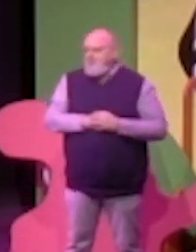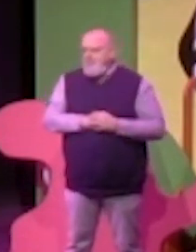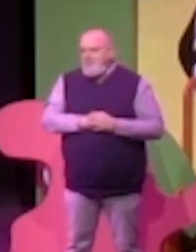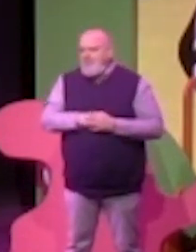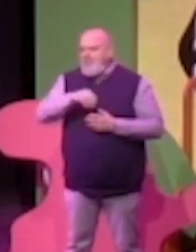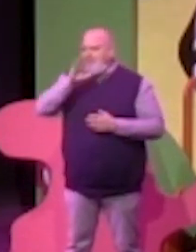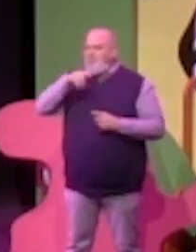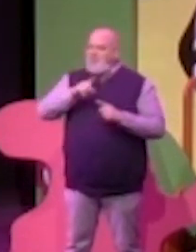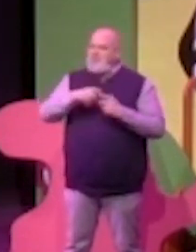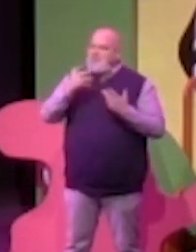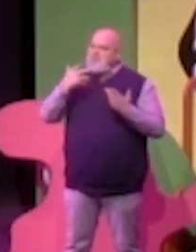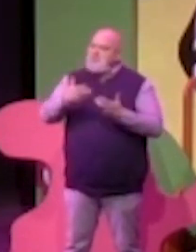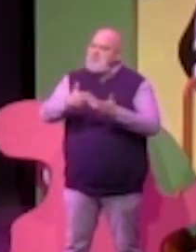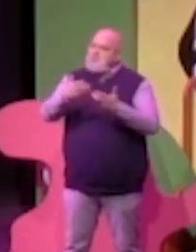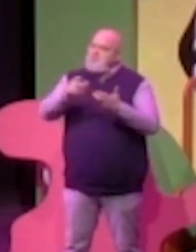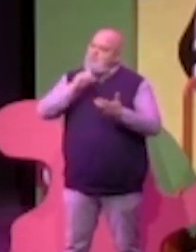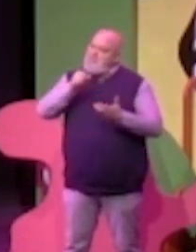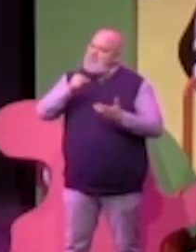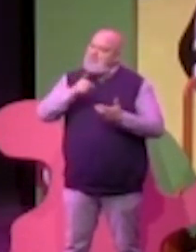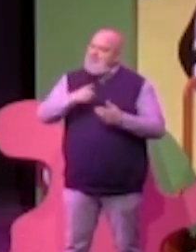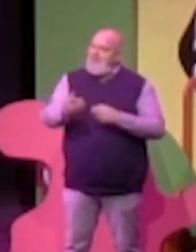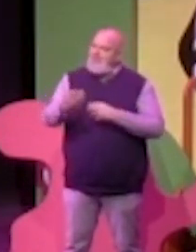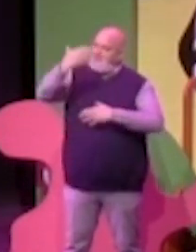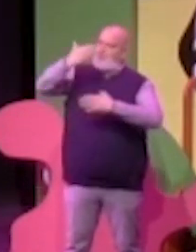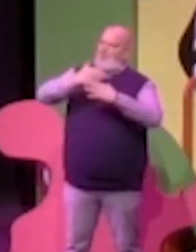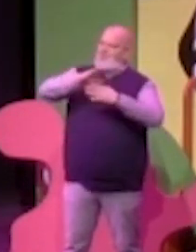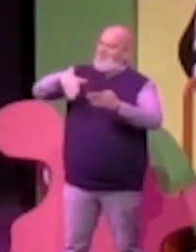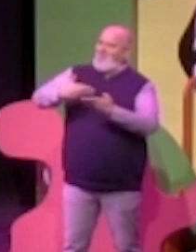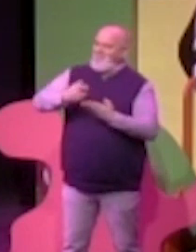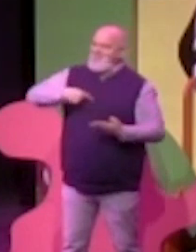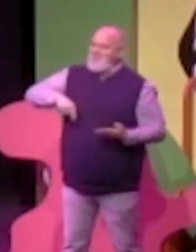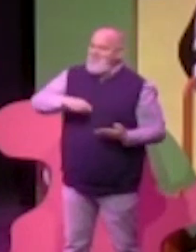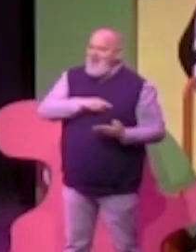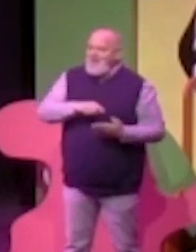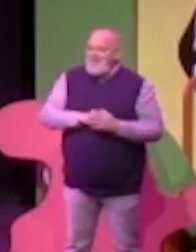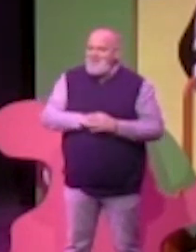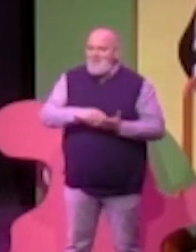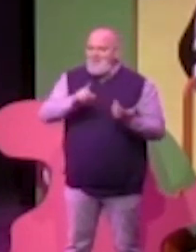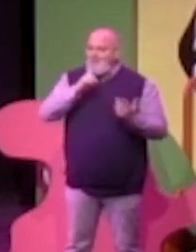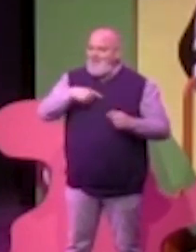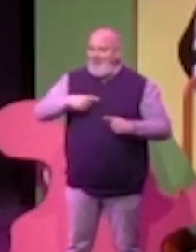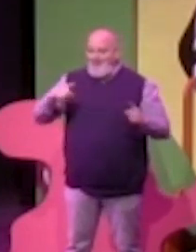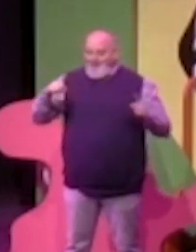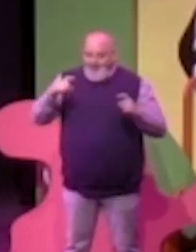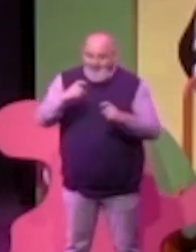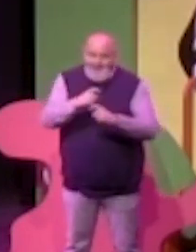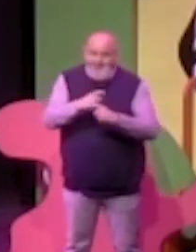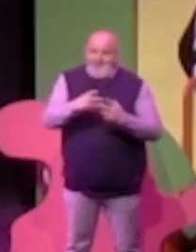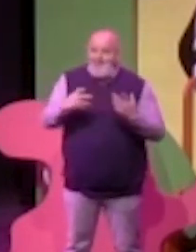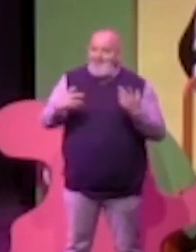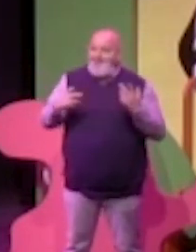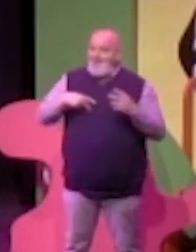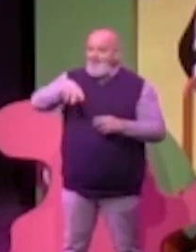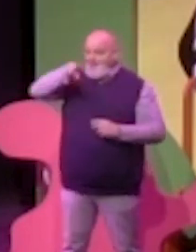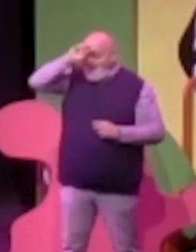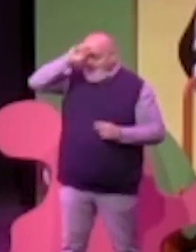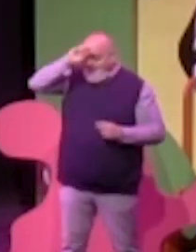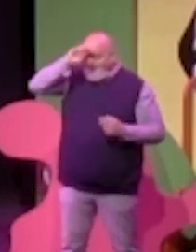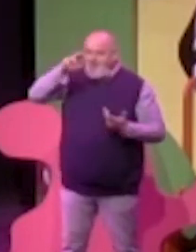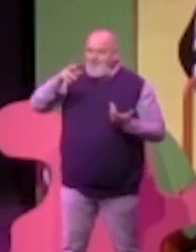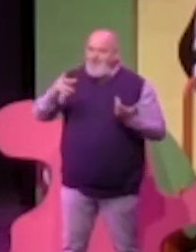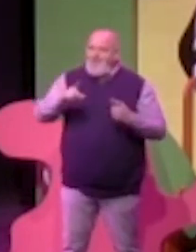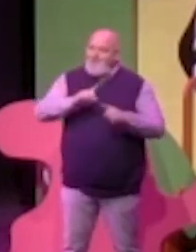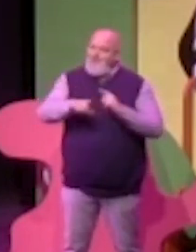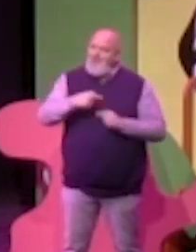and center for so many of us and can be totally complex and perplexing. But I